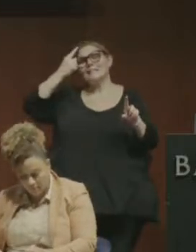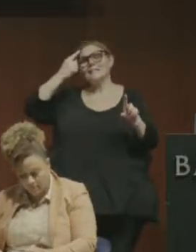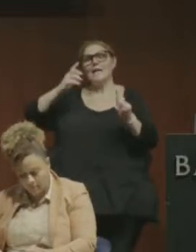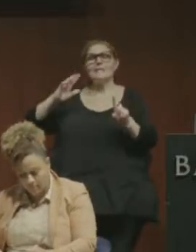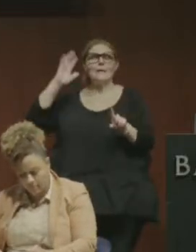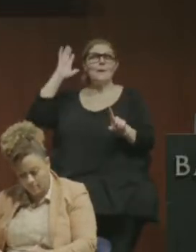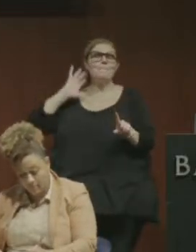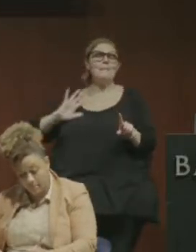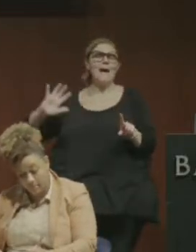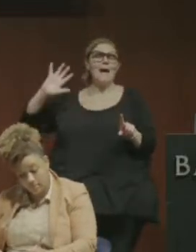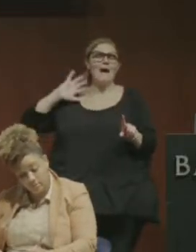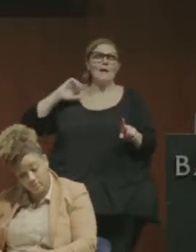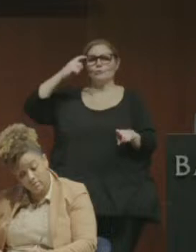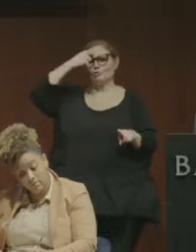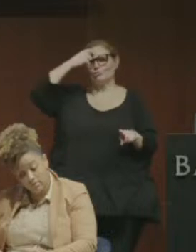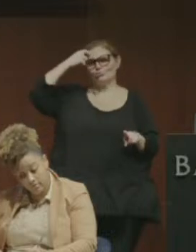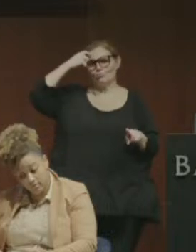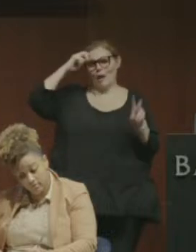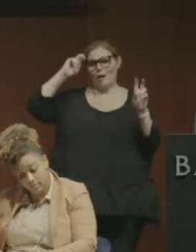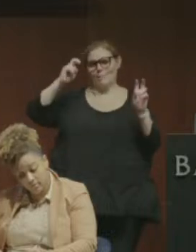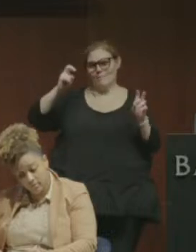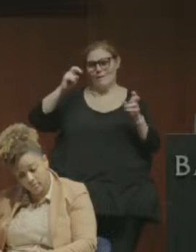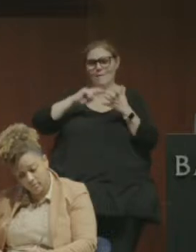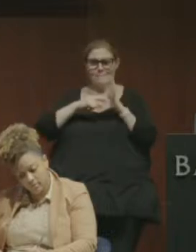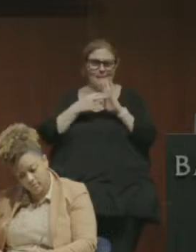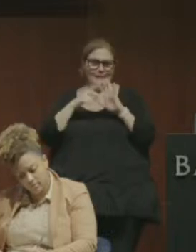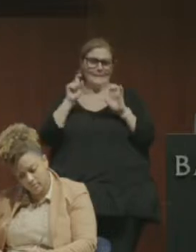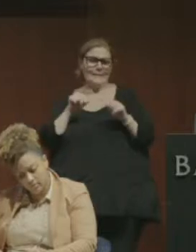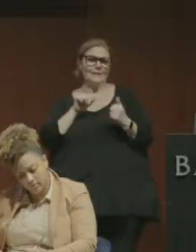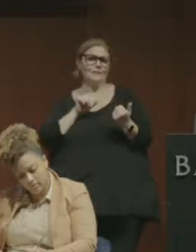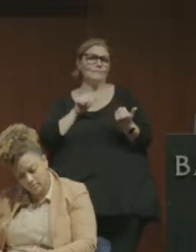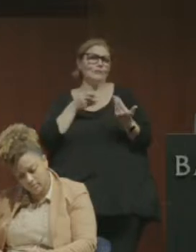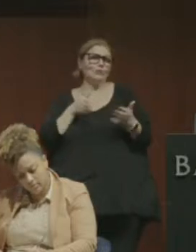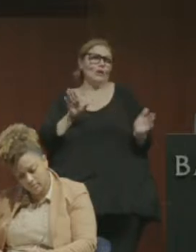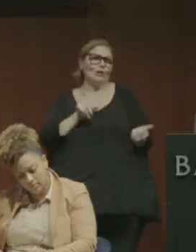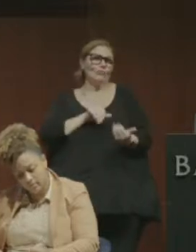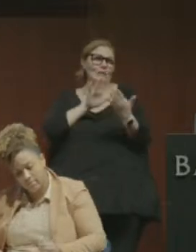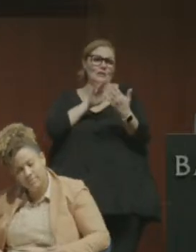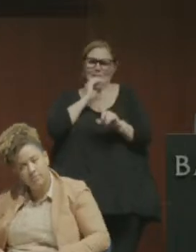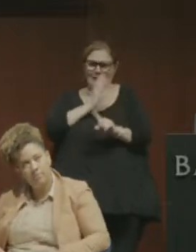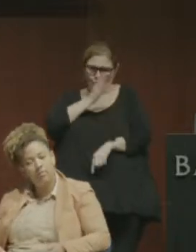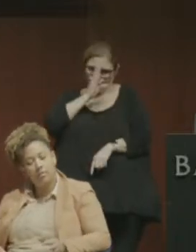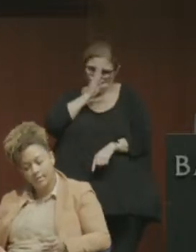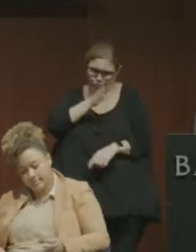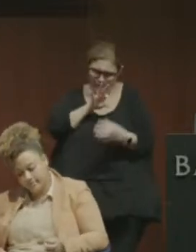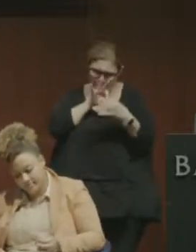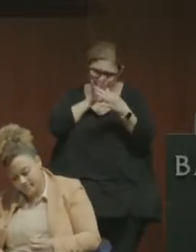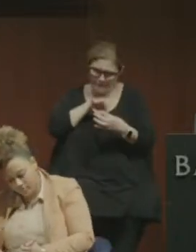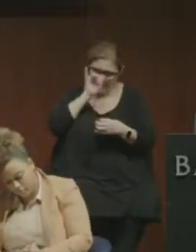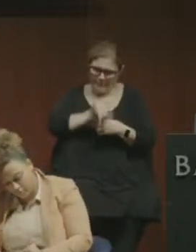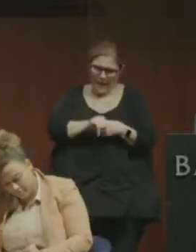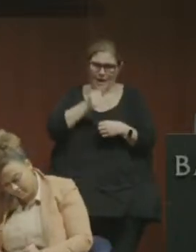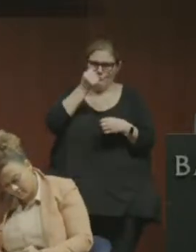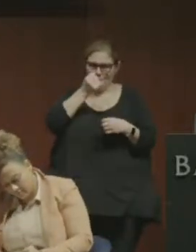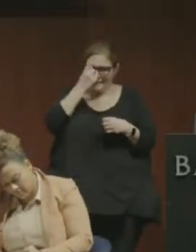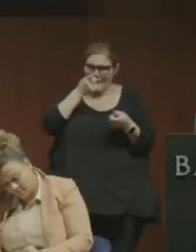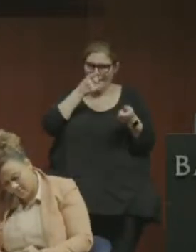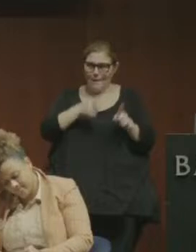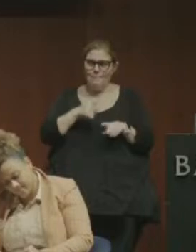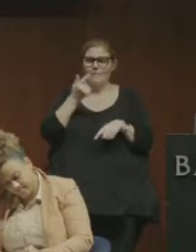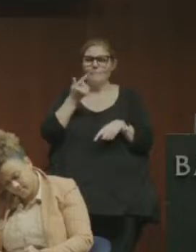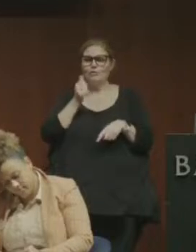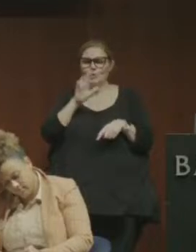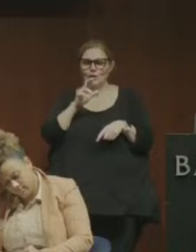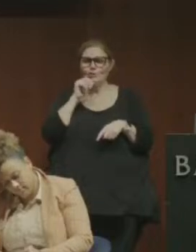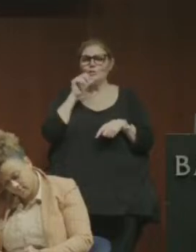past trauma needing general redress, rather than directly naming the material effects of gender and sexual